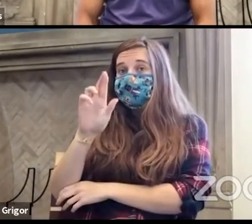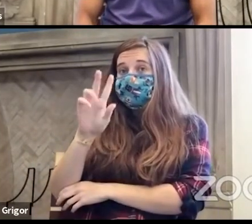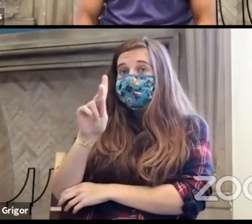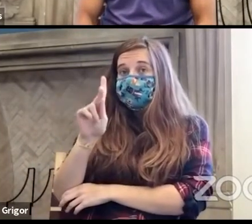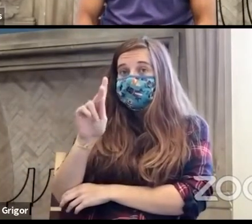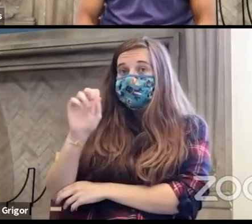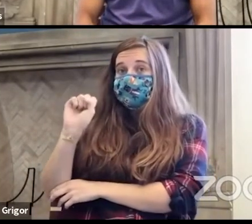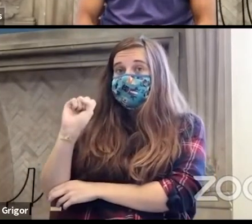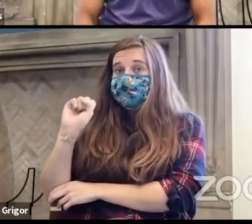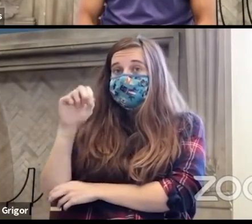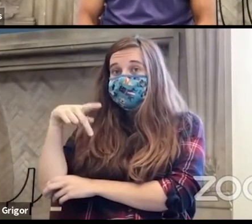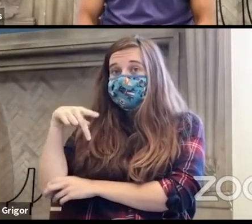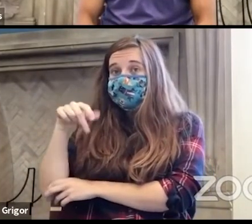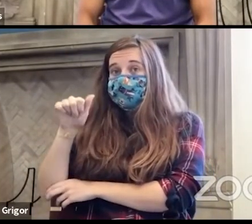dark sparkle?